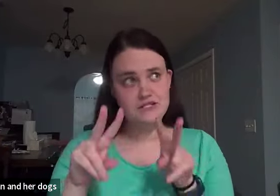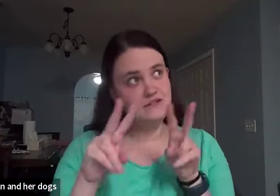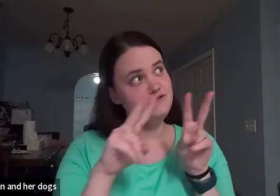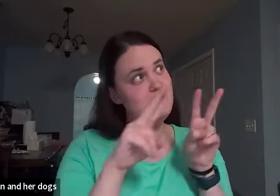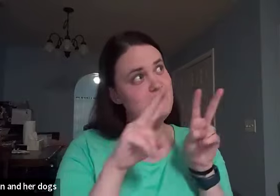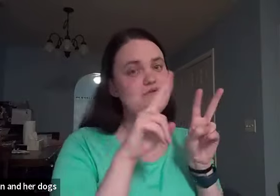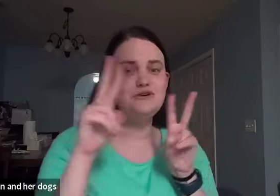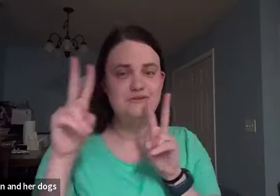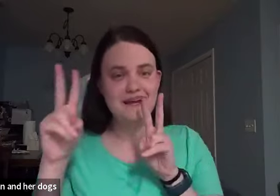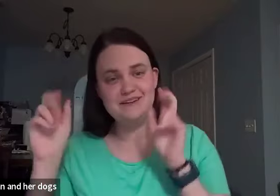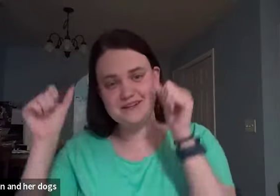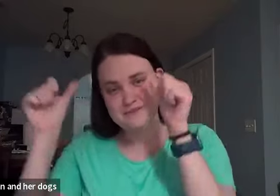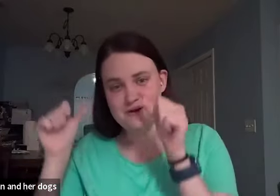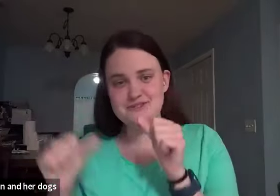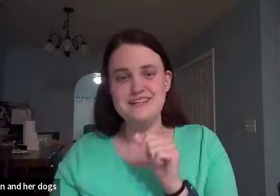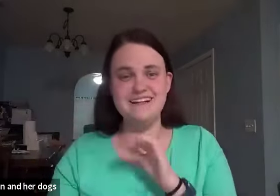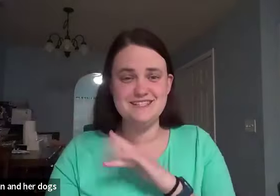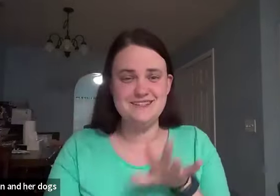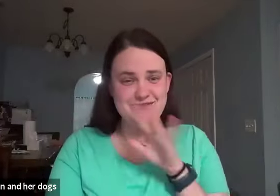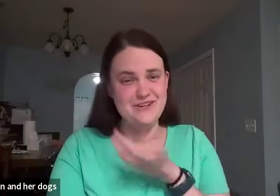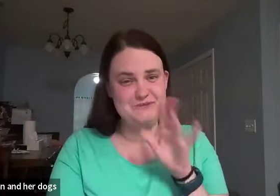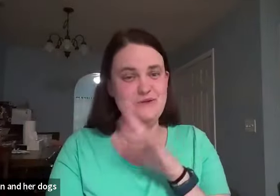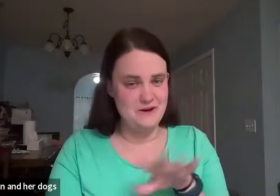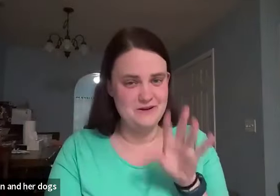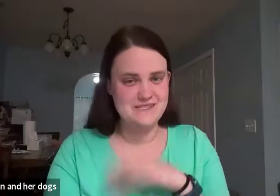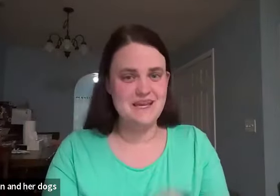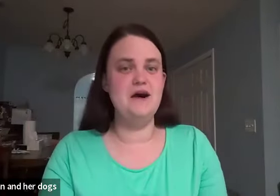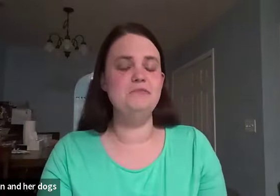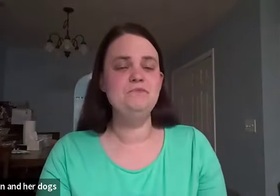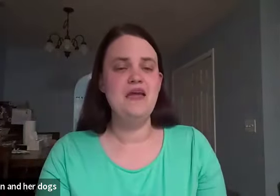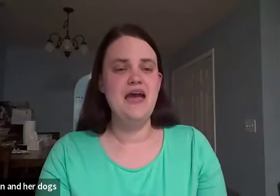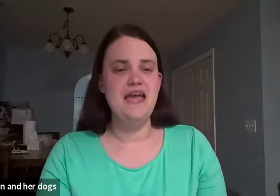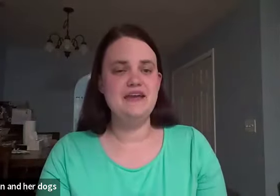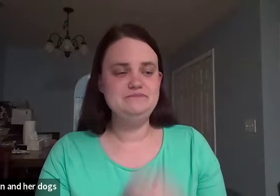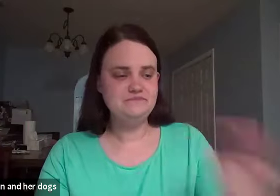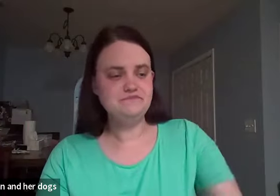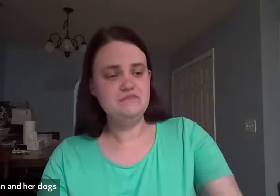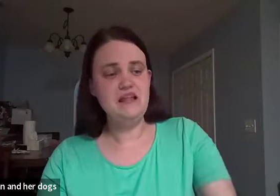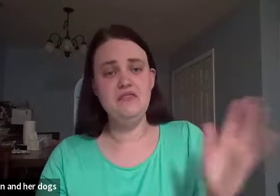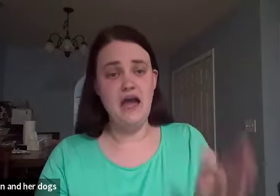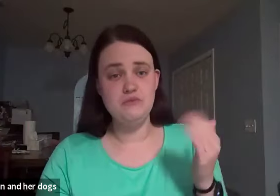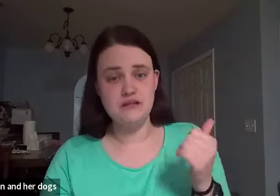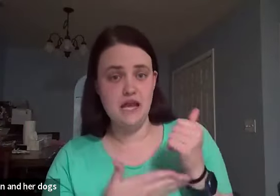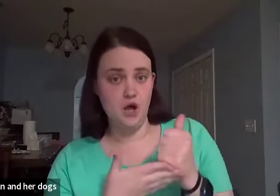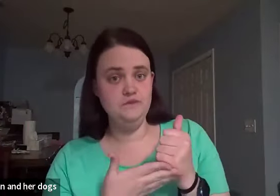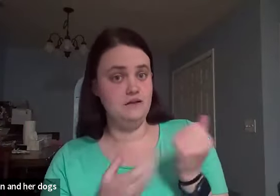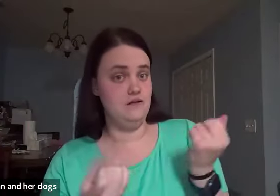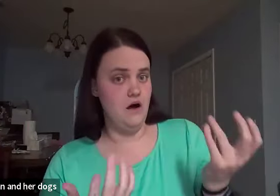would just look around the room and I'd look at the posters and I just start to finger spell the words. And that really helped a